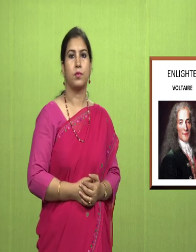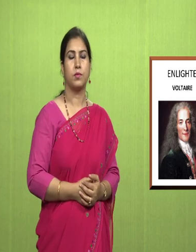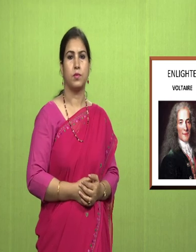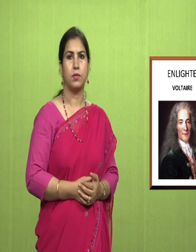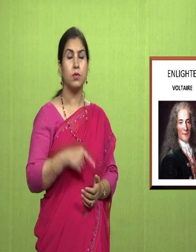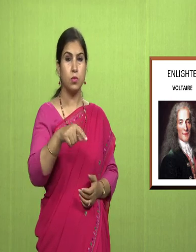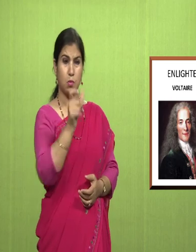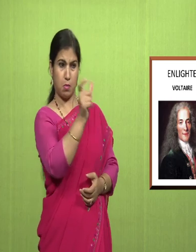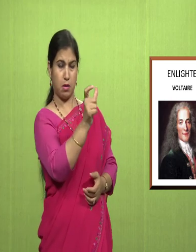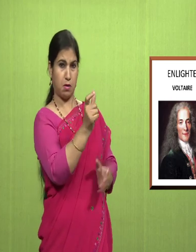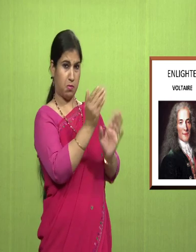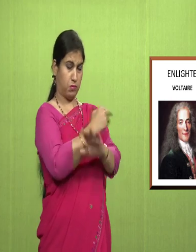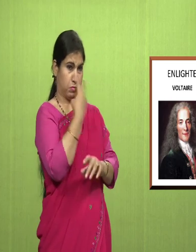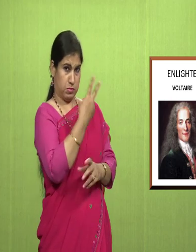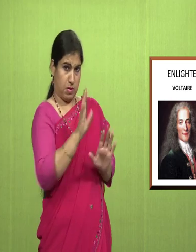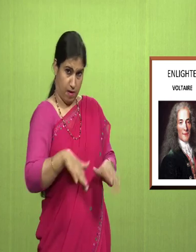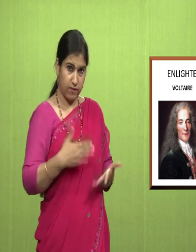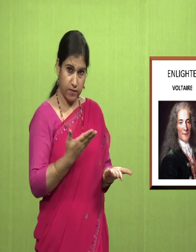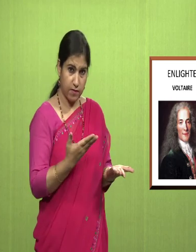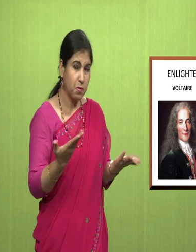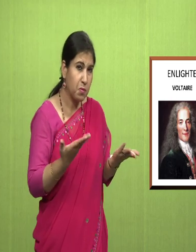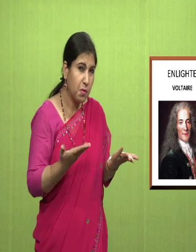Have you seen this word before?